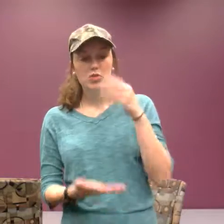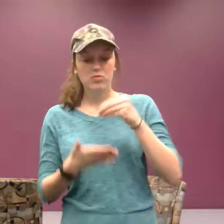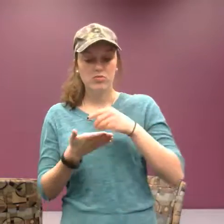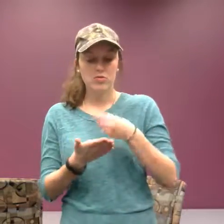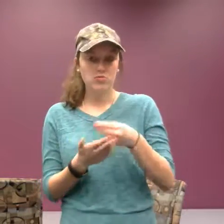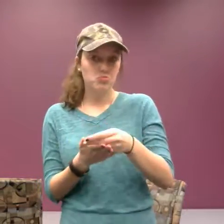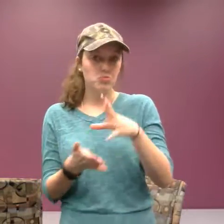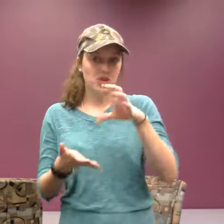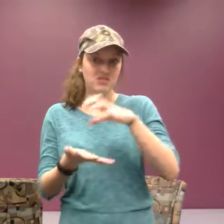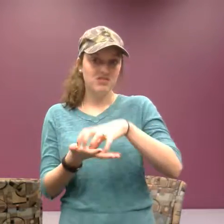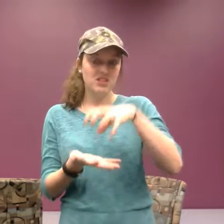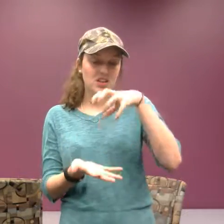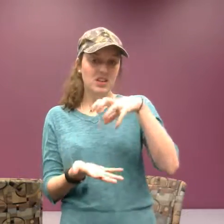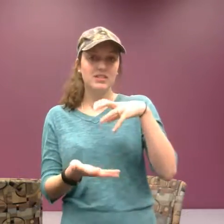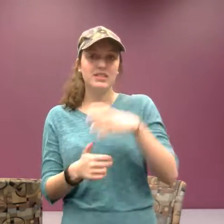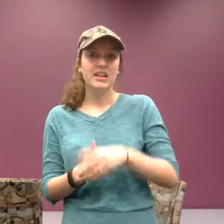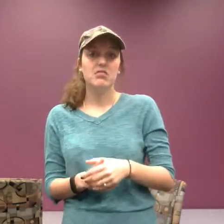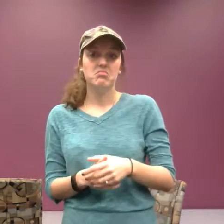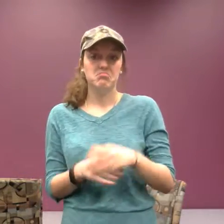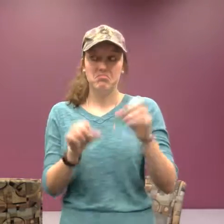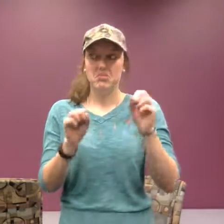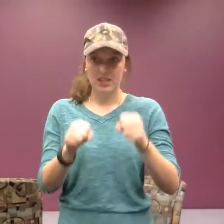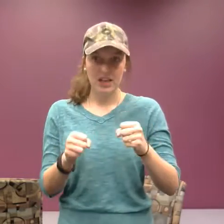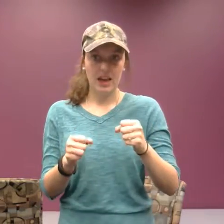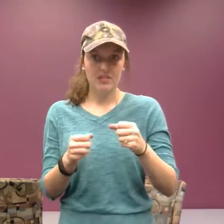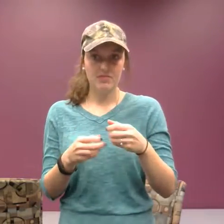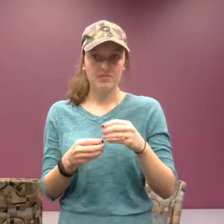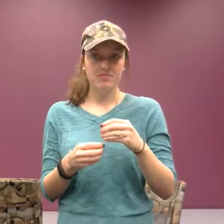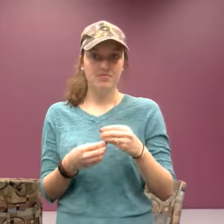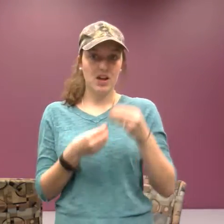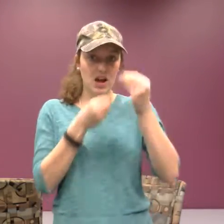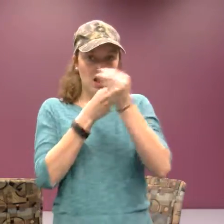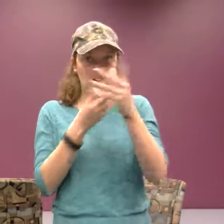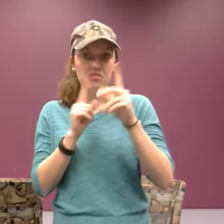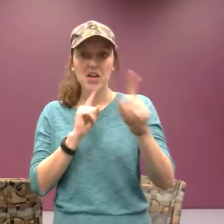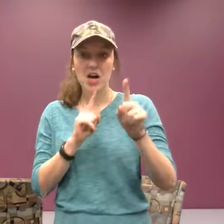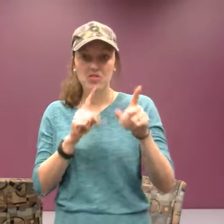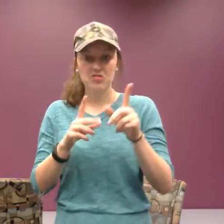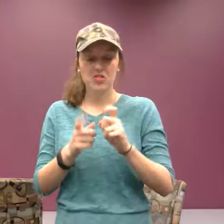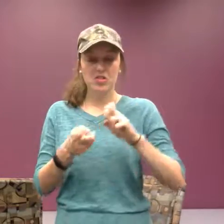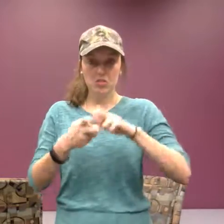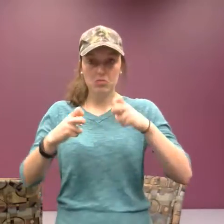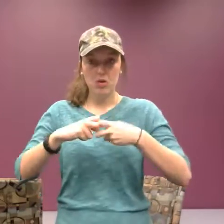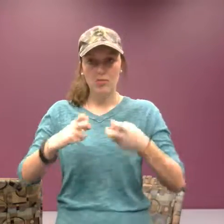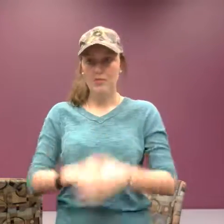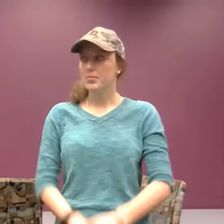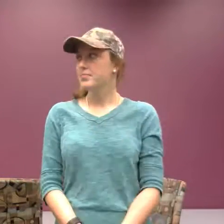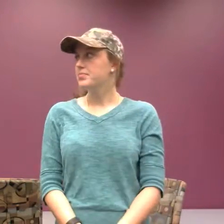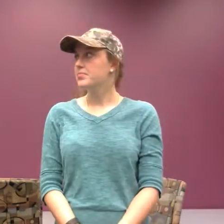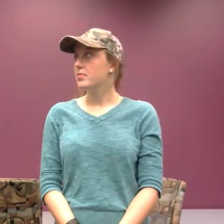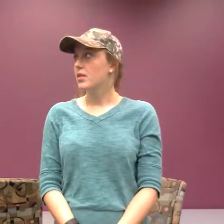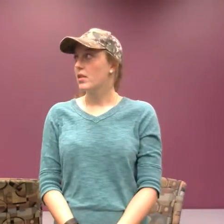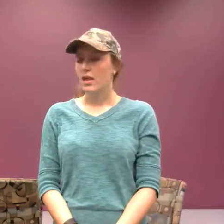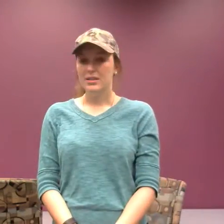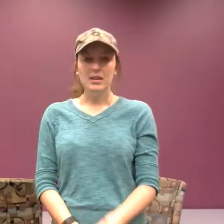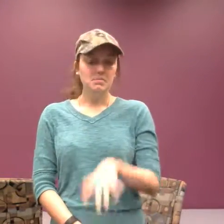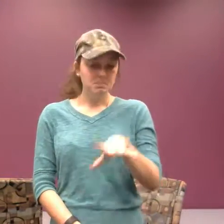I wrote T down is not carved in stone. If you'd like to use a different letter, go ahead. I just picked T. It's a little